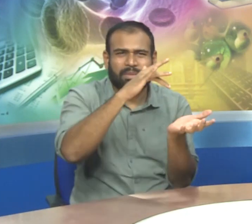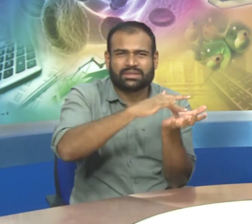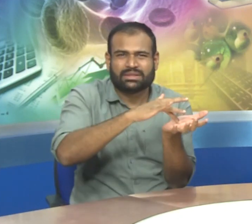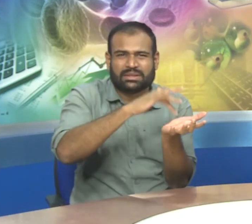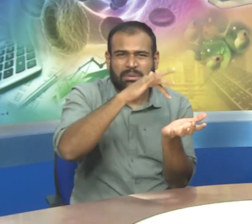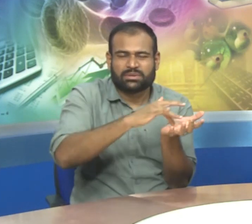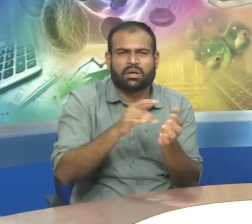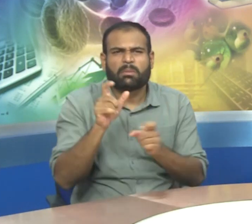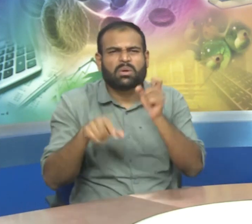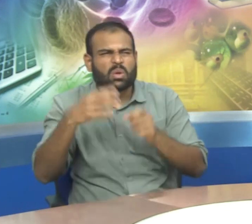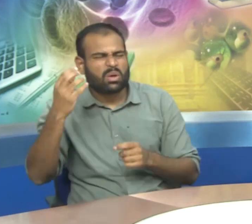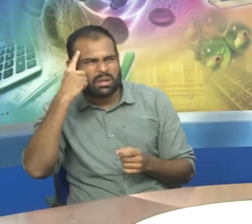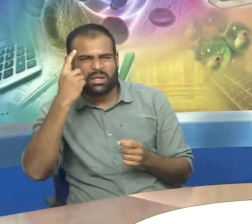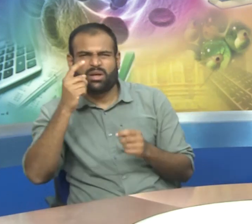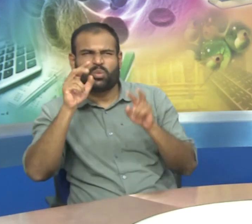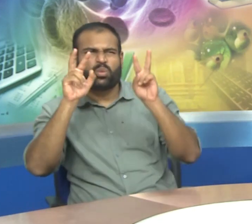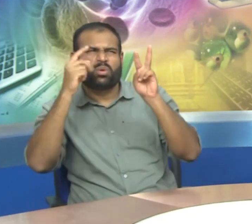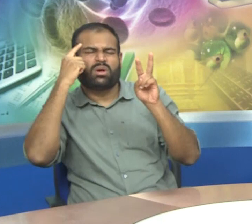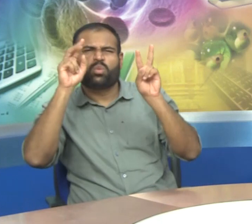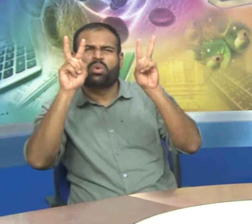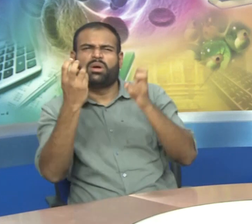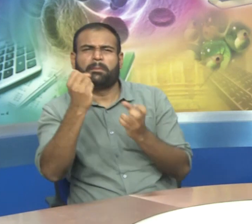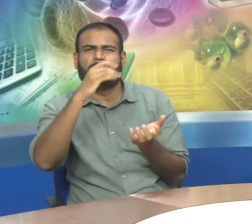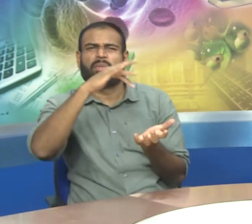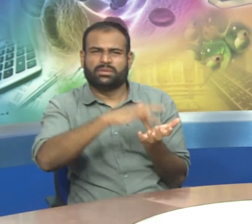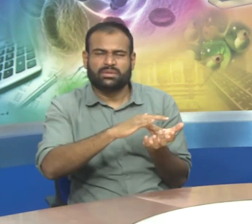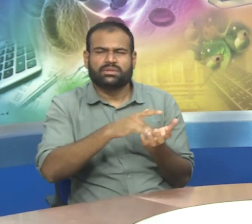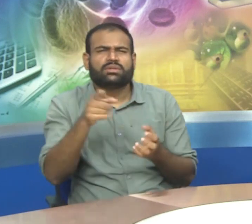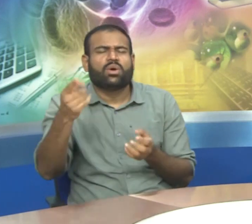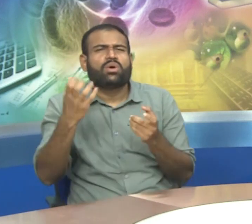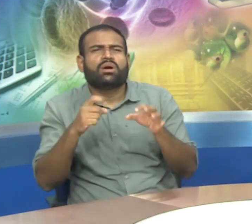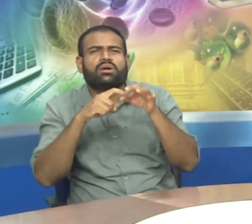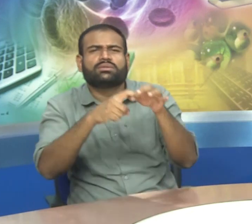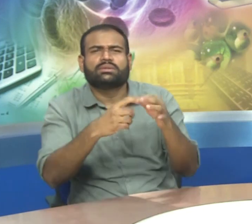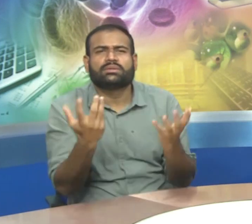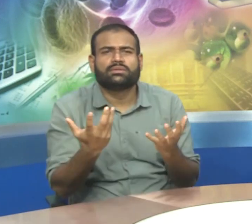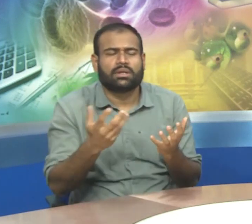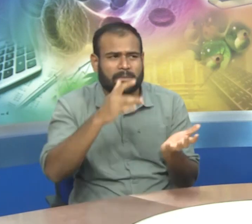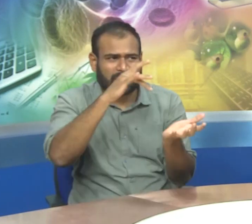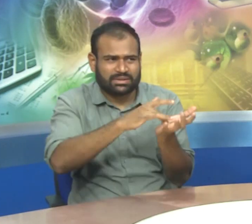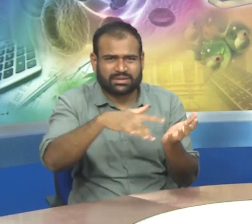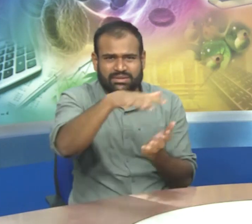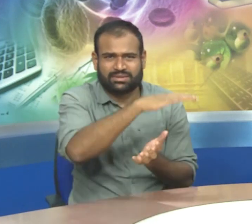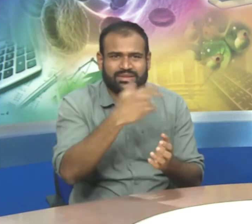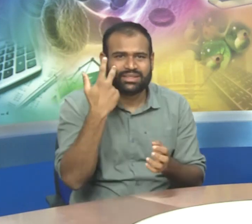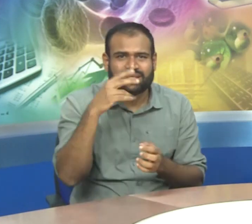the fifth point is about place. Here,